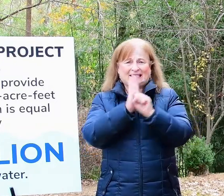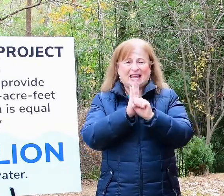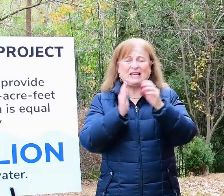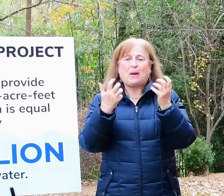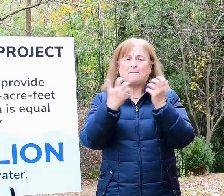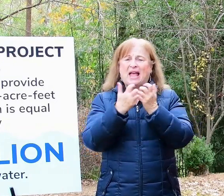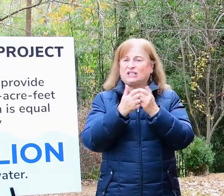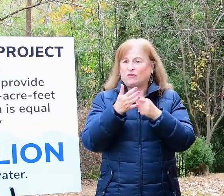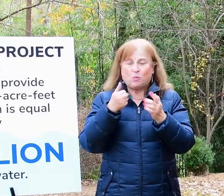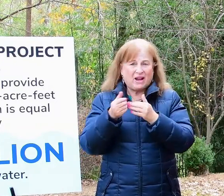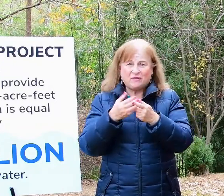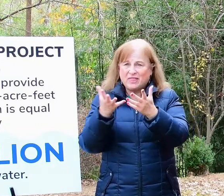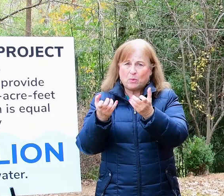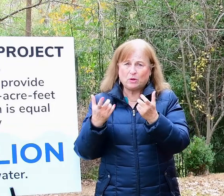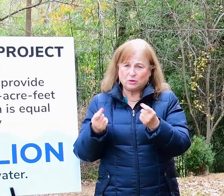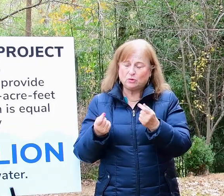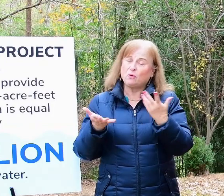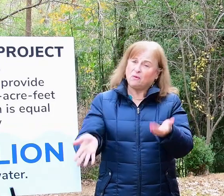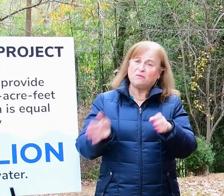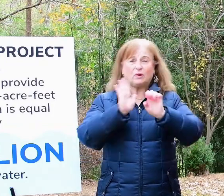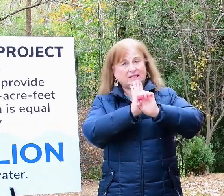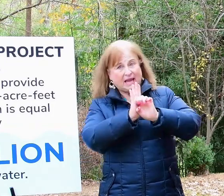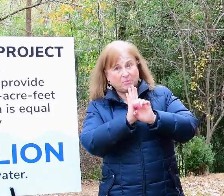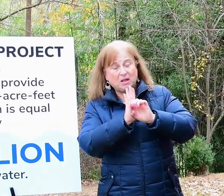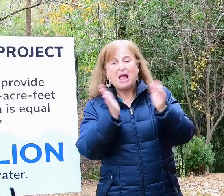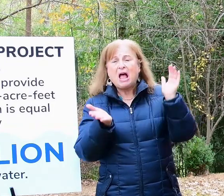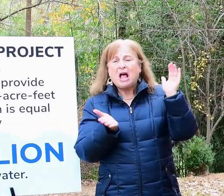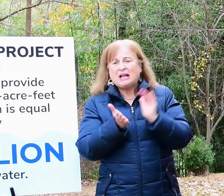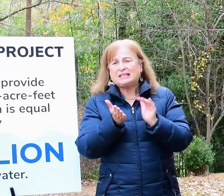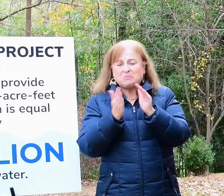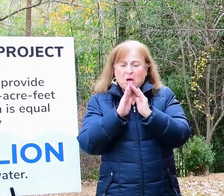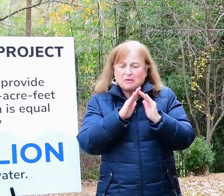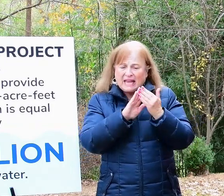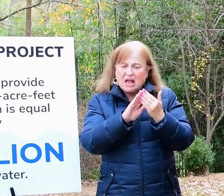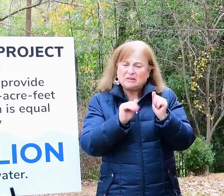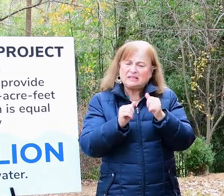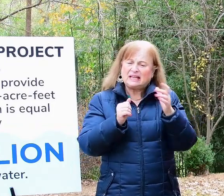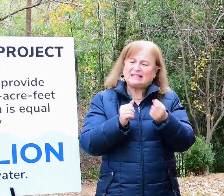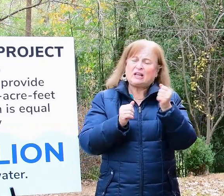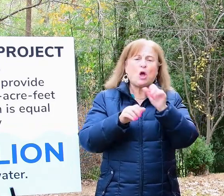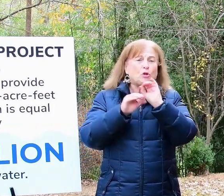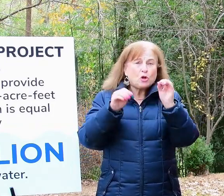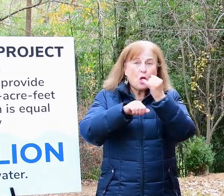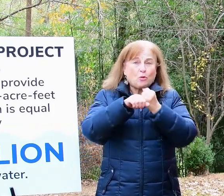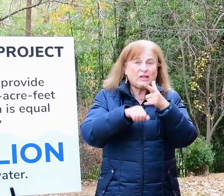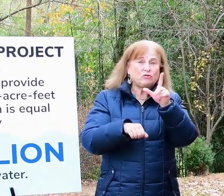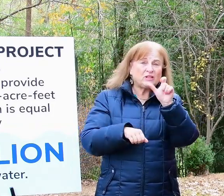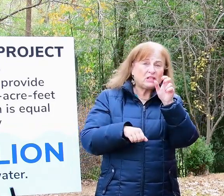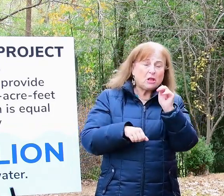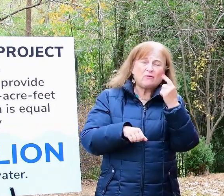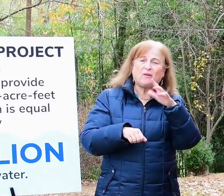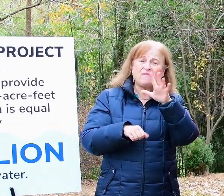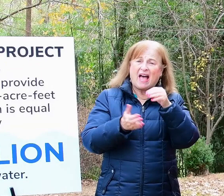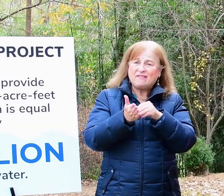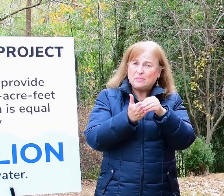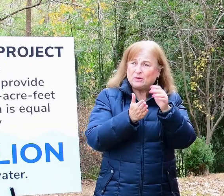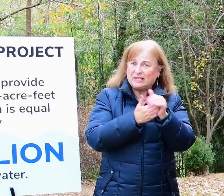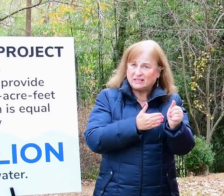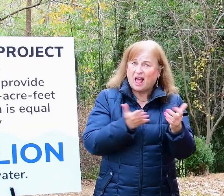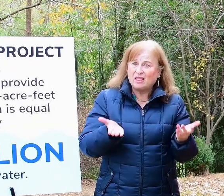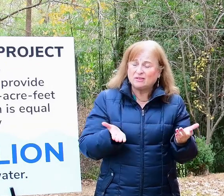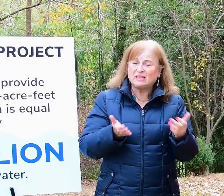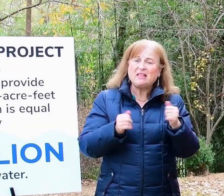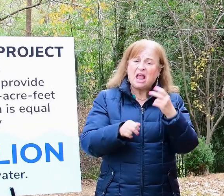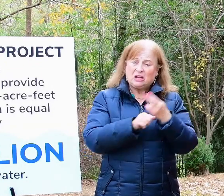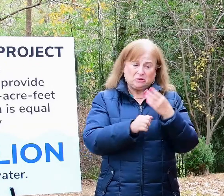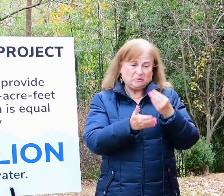they want to do. For example, a small municipality can take out a no-interest loan for $5 million.